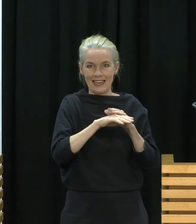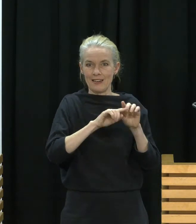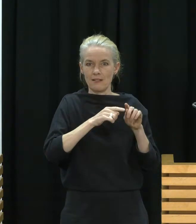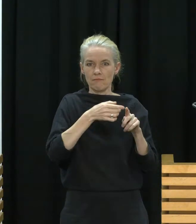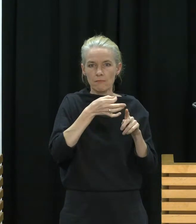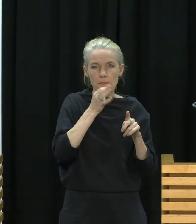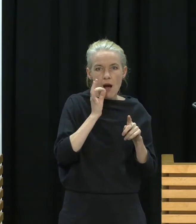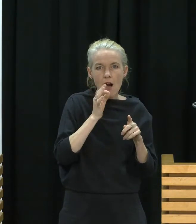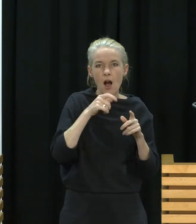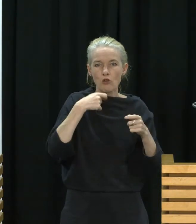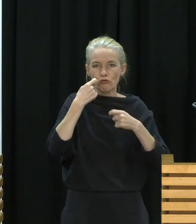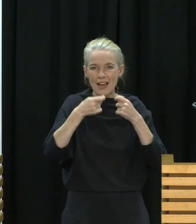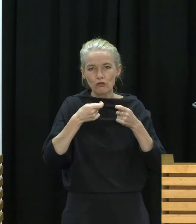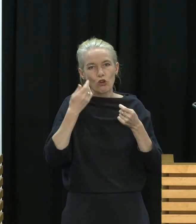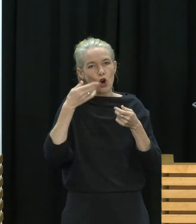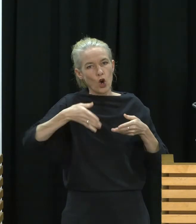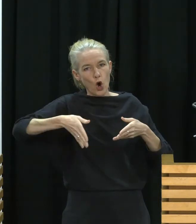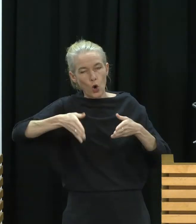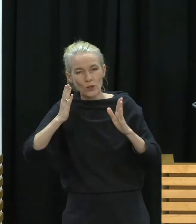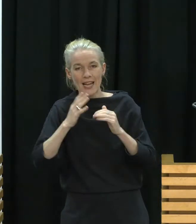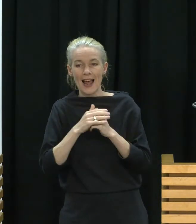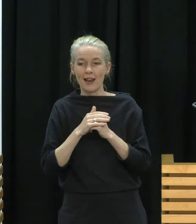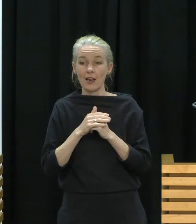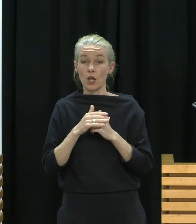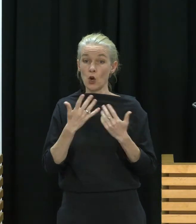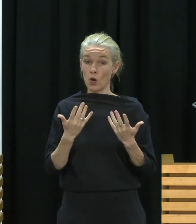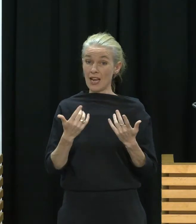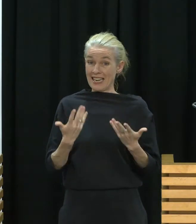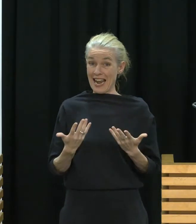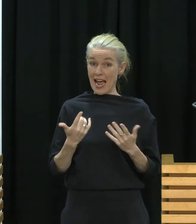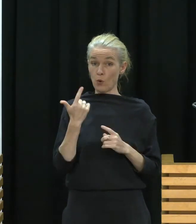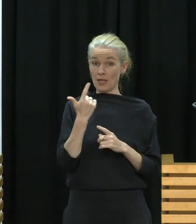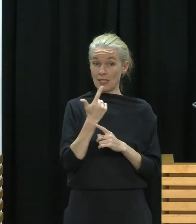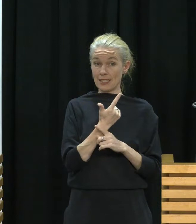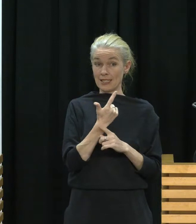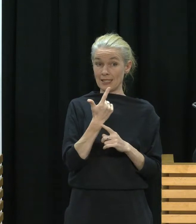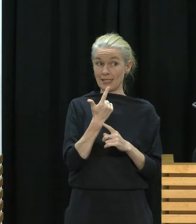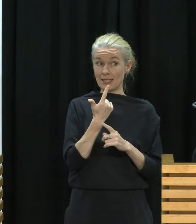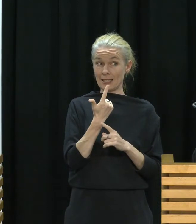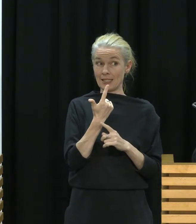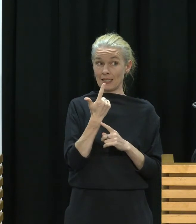our national contact tracing database, and we know